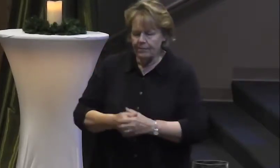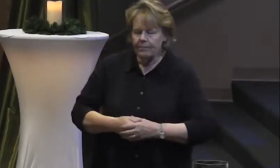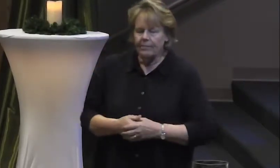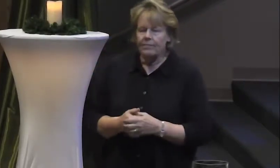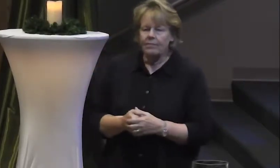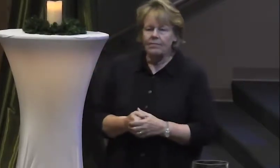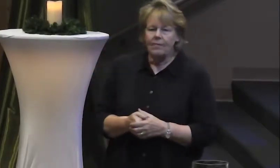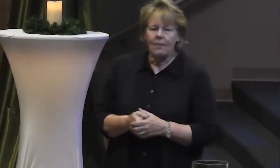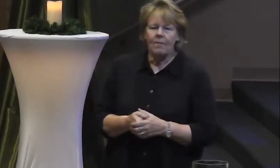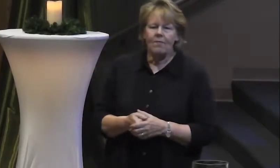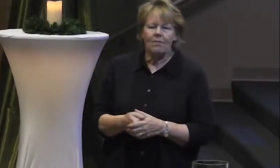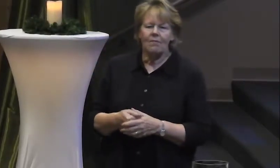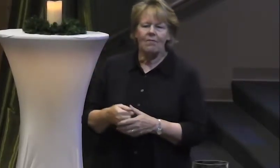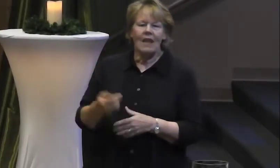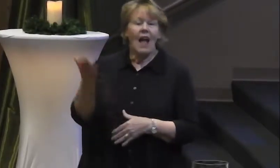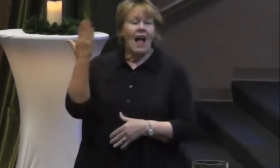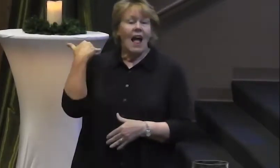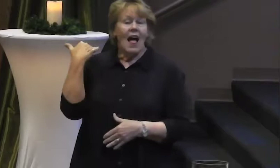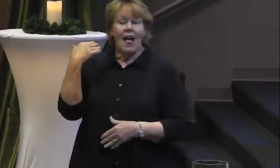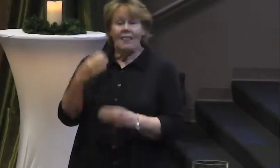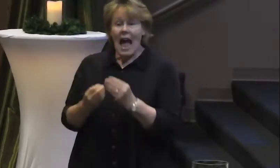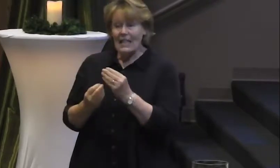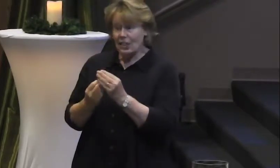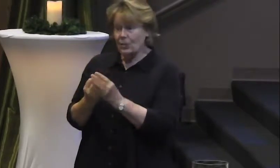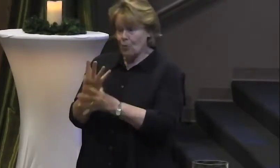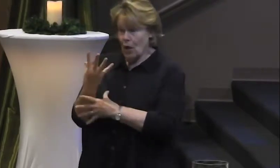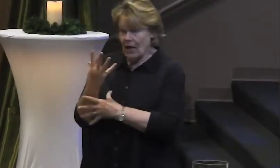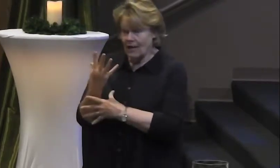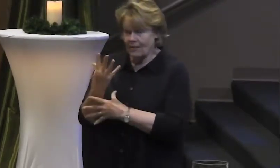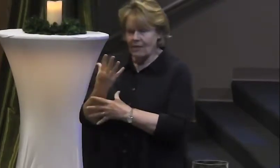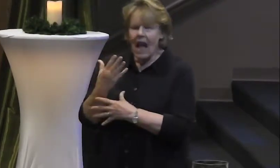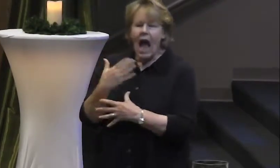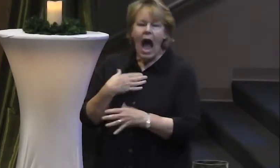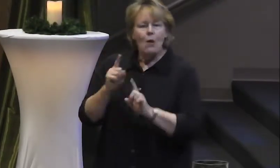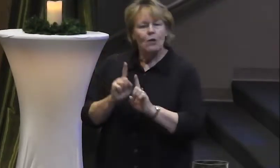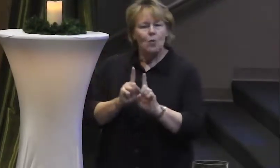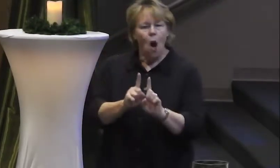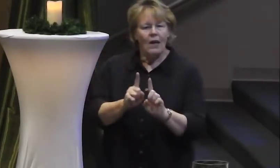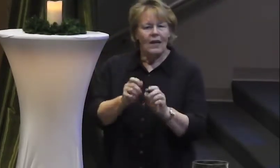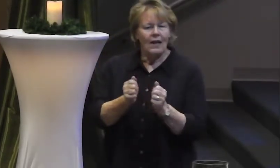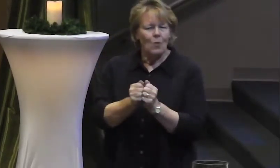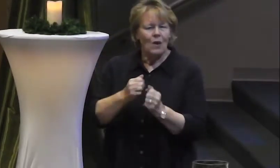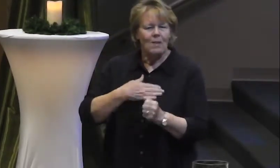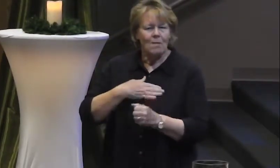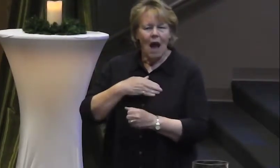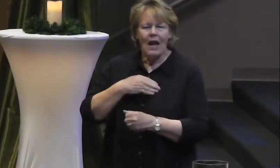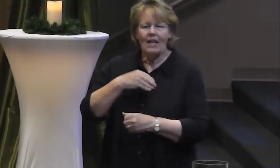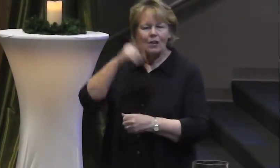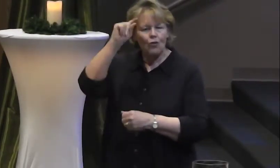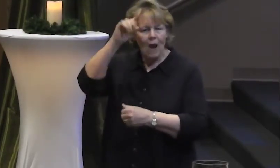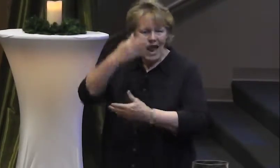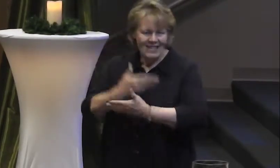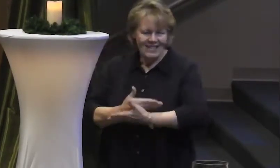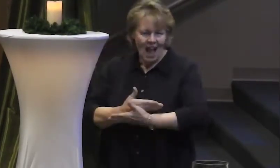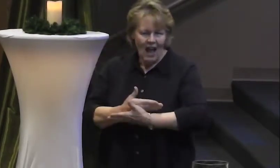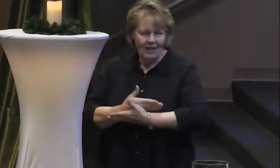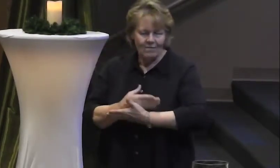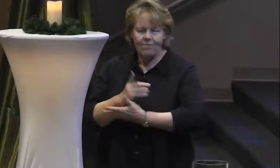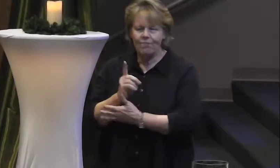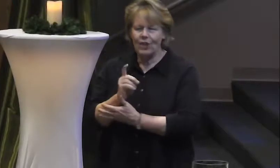Last spring, I was walking my grandson, Drew, and I've got a couple pictures of Drew, walking him to